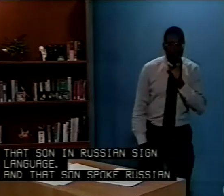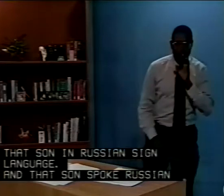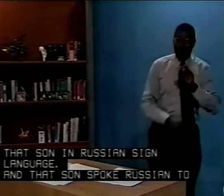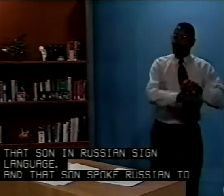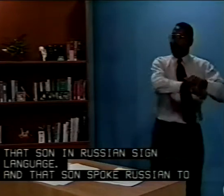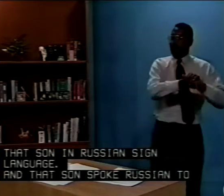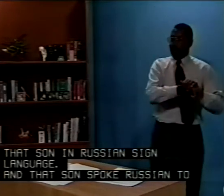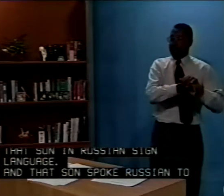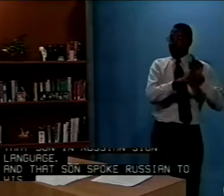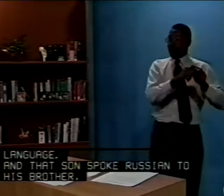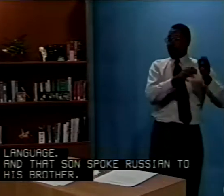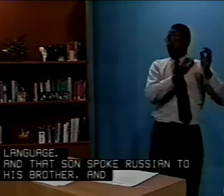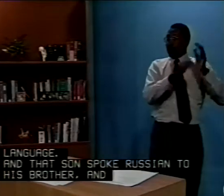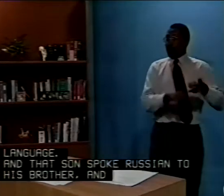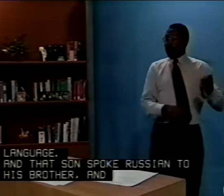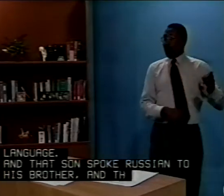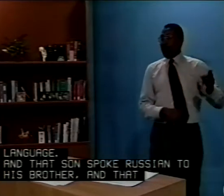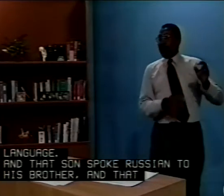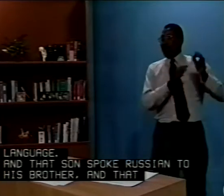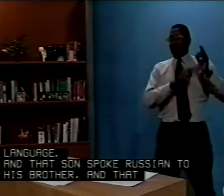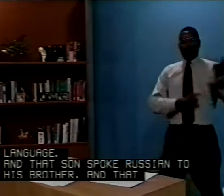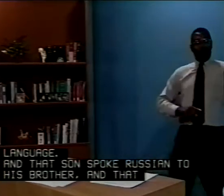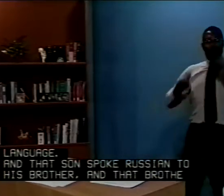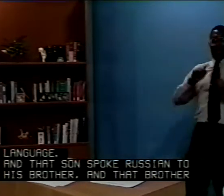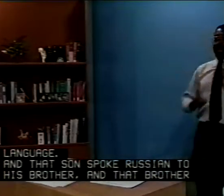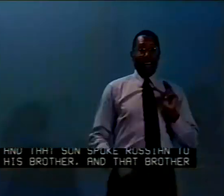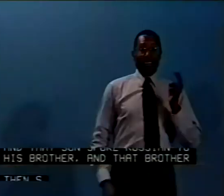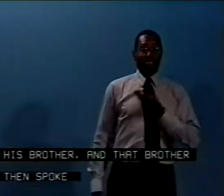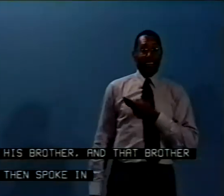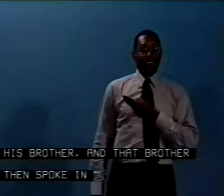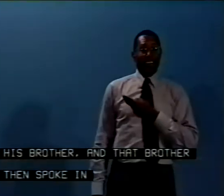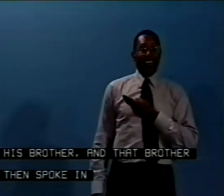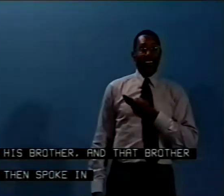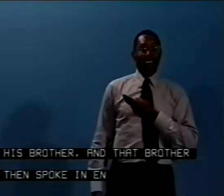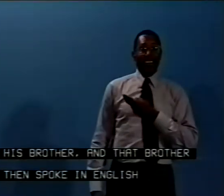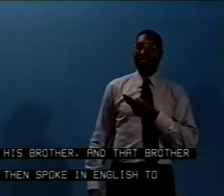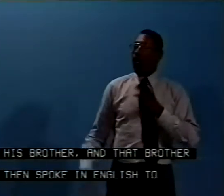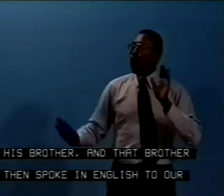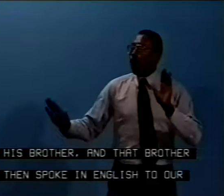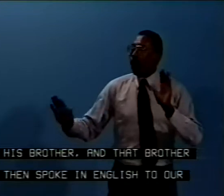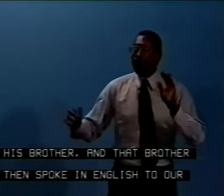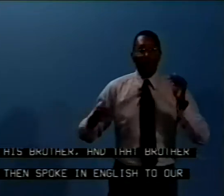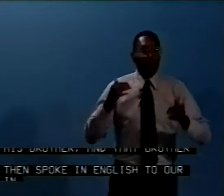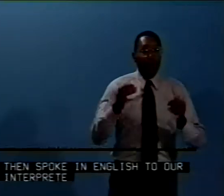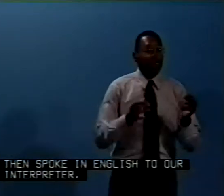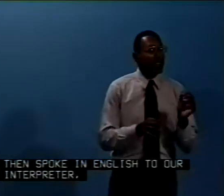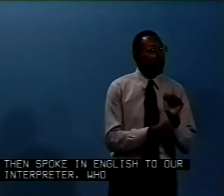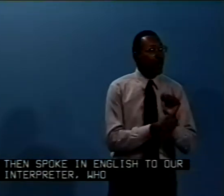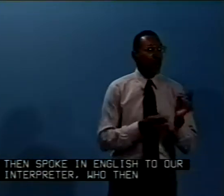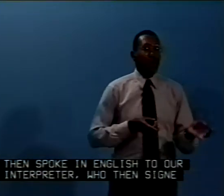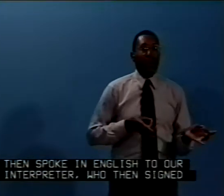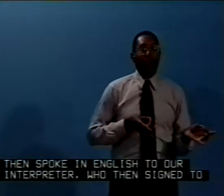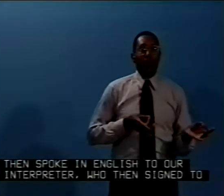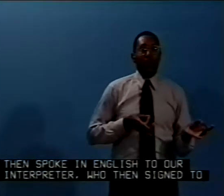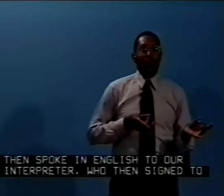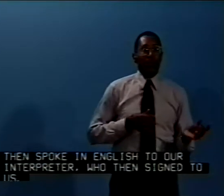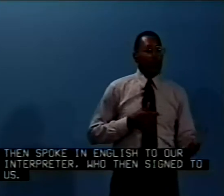then spoke in English to our interpreter, who then signed to us. It was a wonderful process, and it